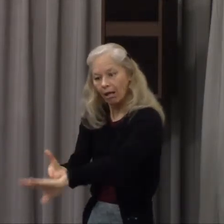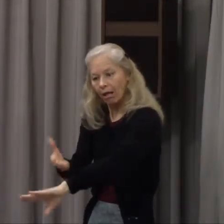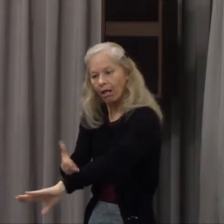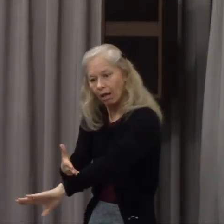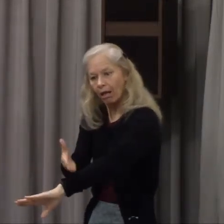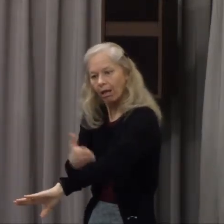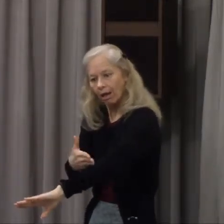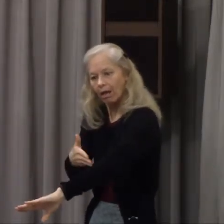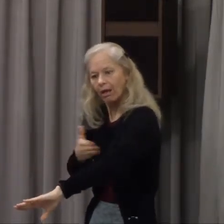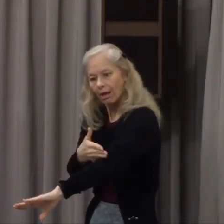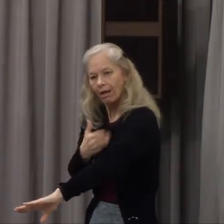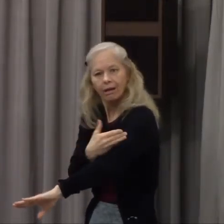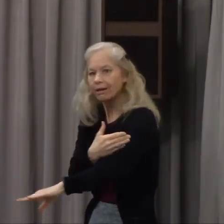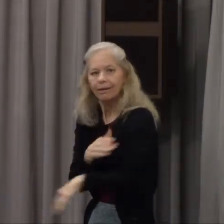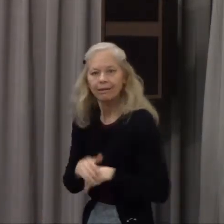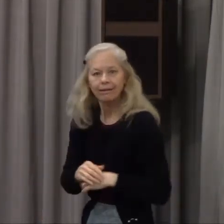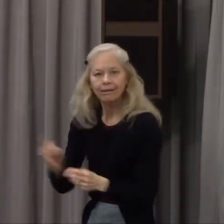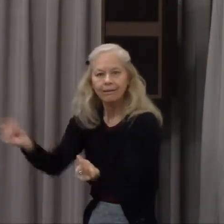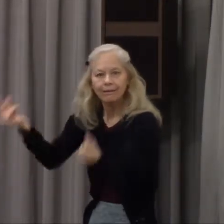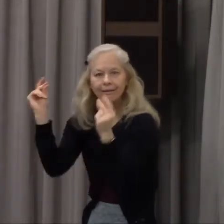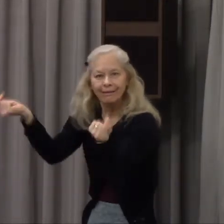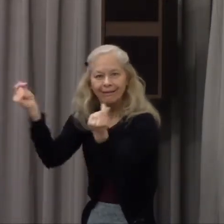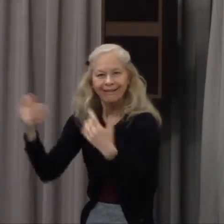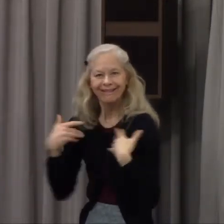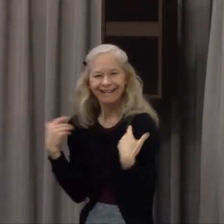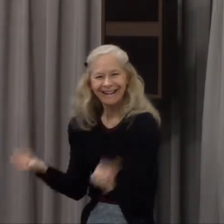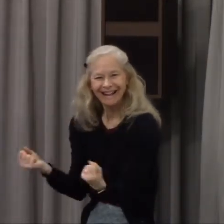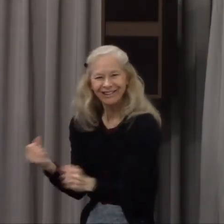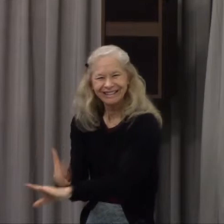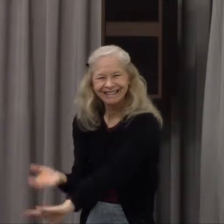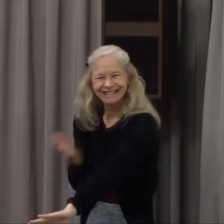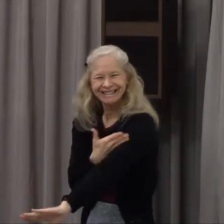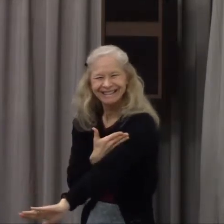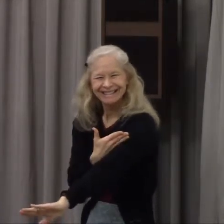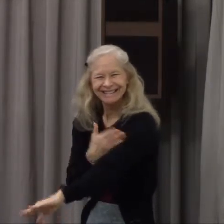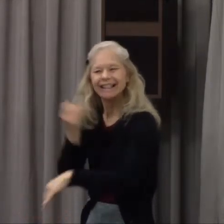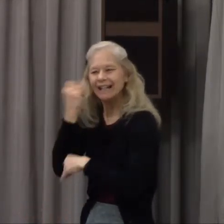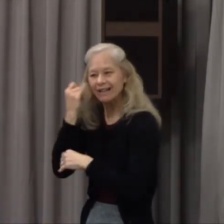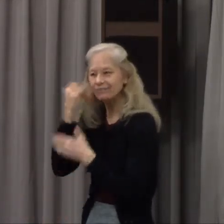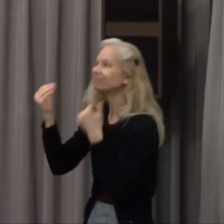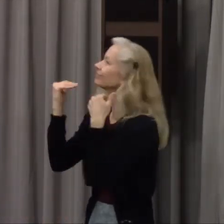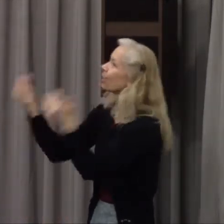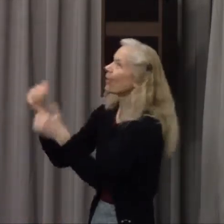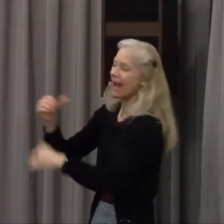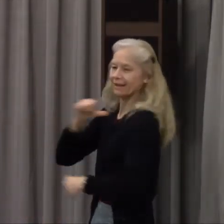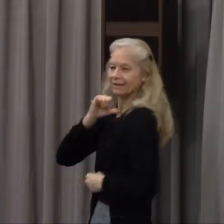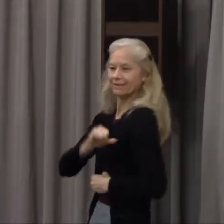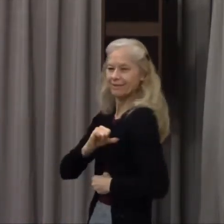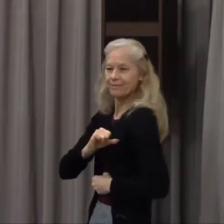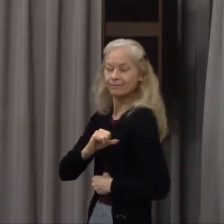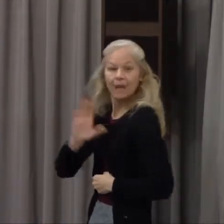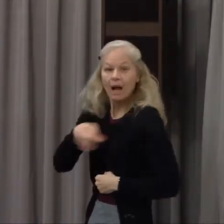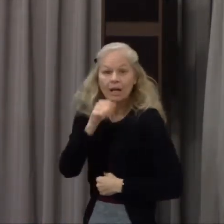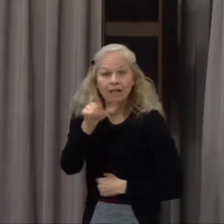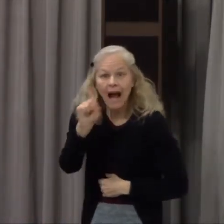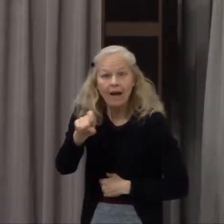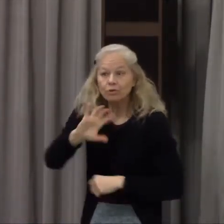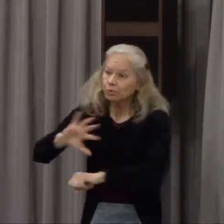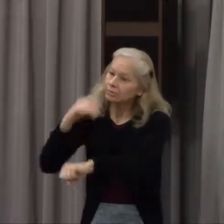up for an appointment. Wait in the waiting room. Doctor will be with you as soon as he can. No. And when he shows us,